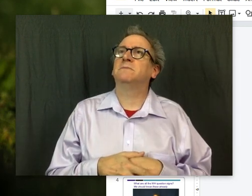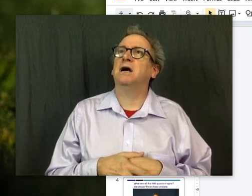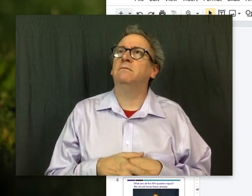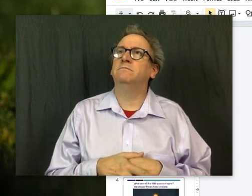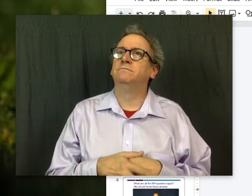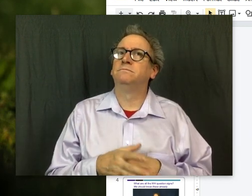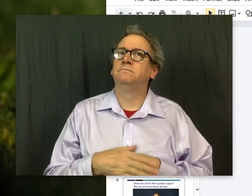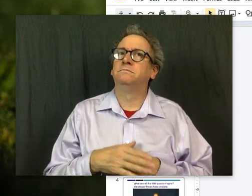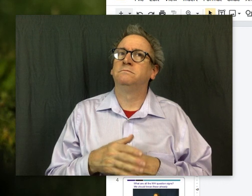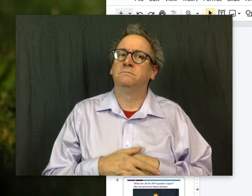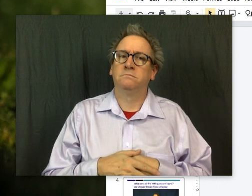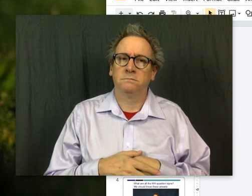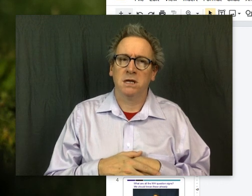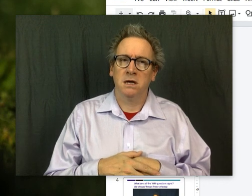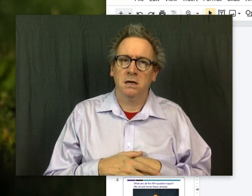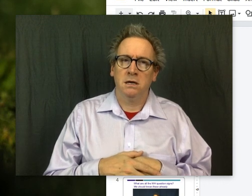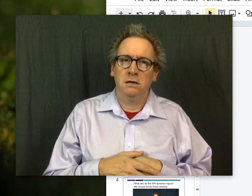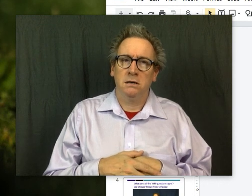I'm